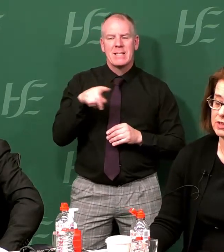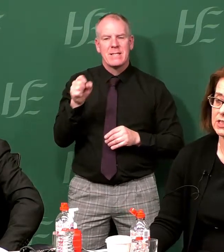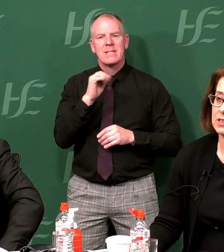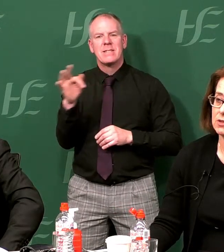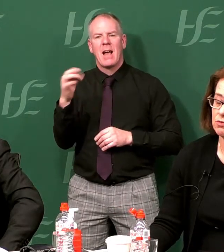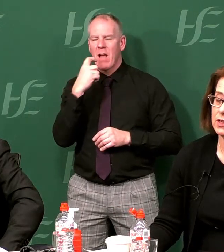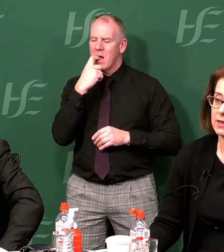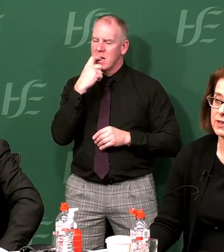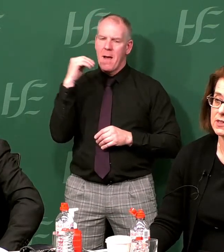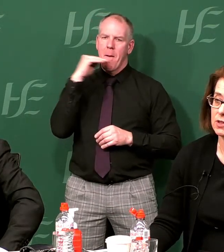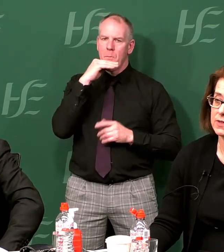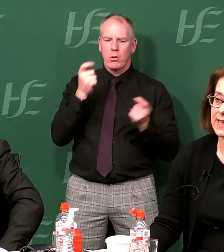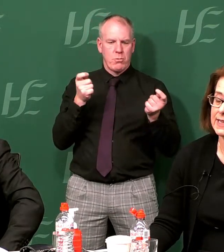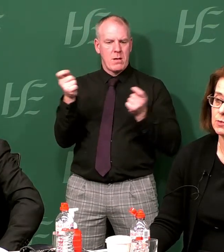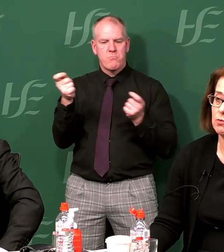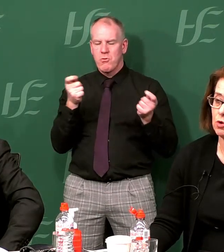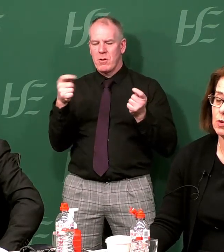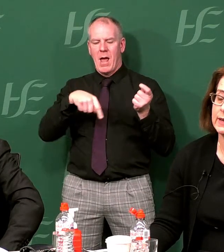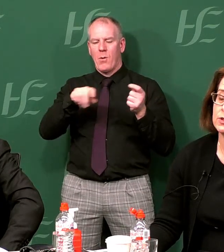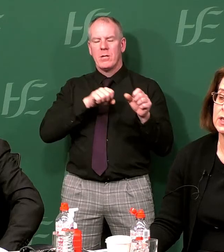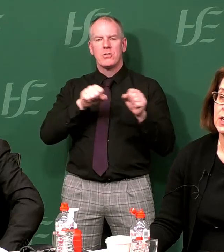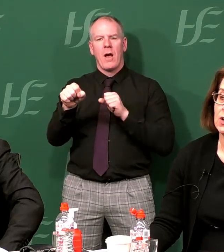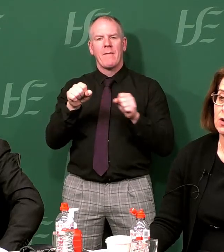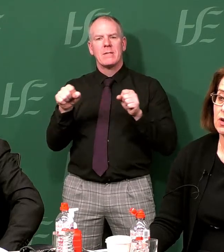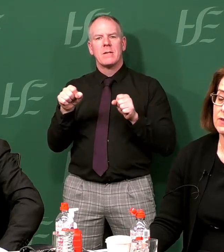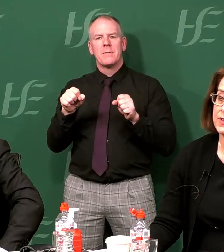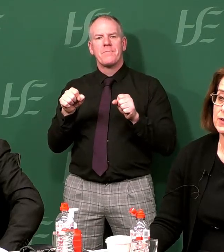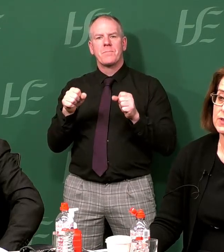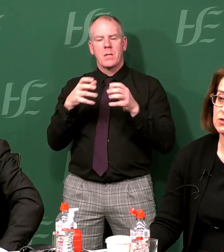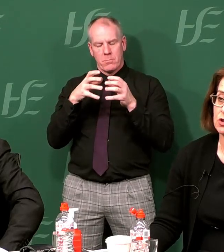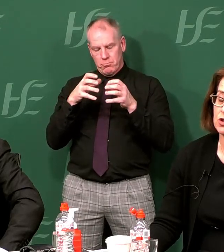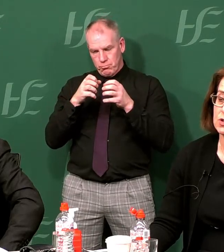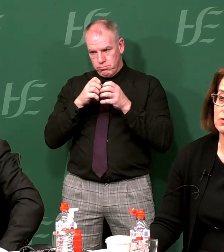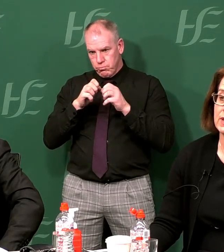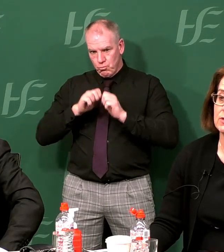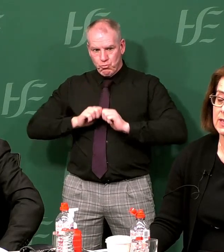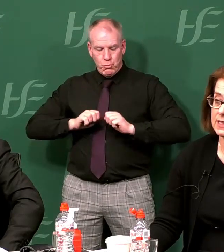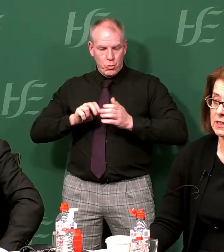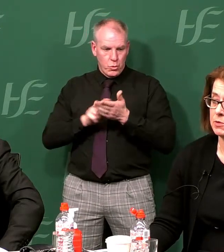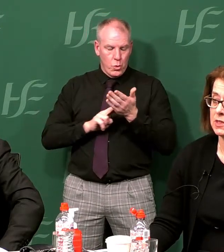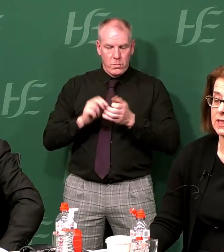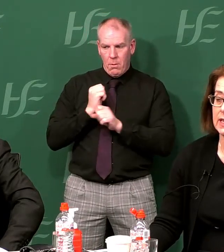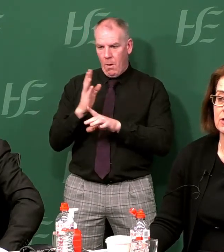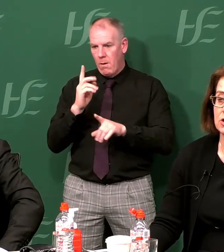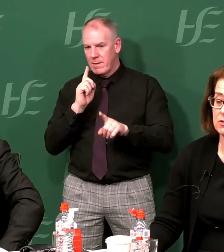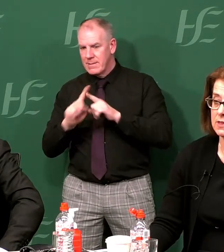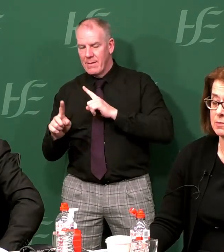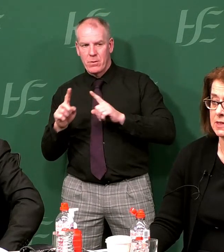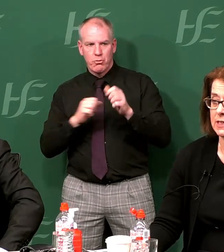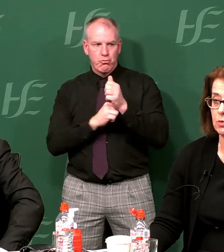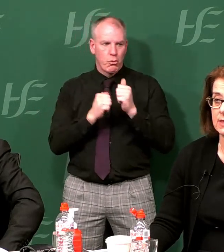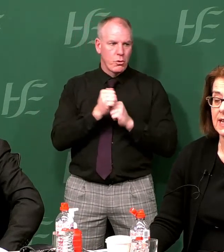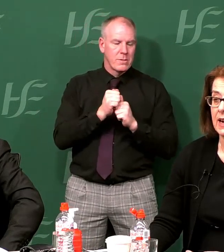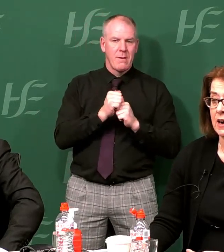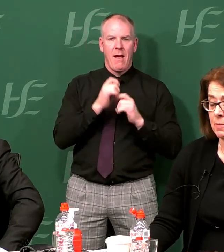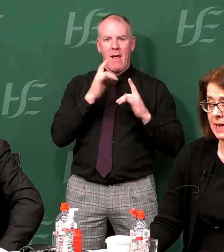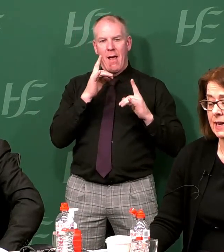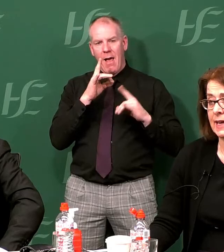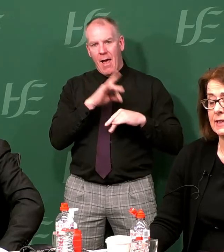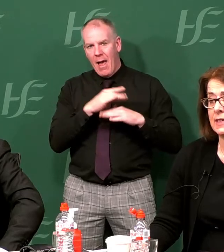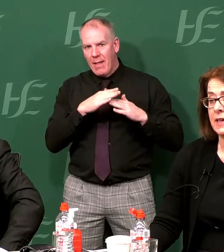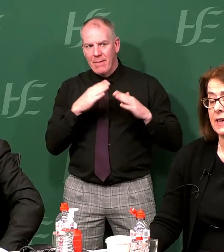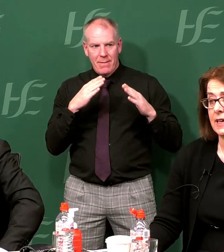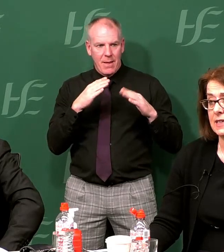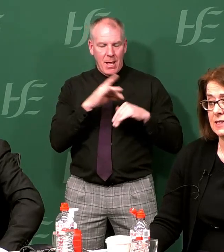really critical to the running of our service as we roll out all of the different structures around enhanced community care, children's disability networks, our